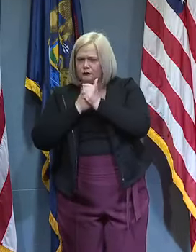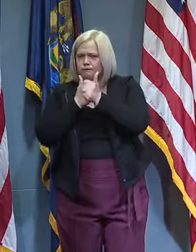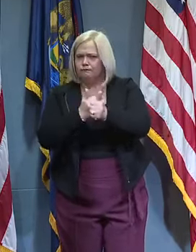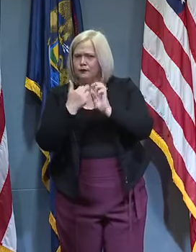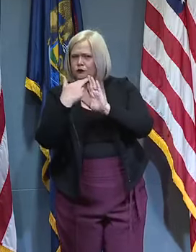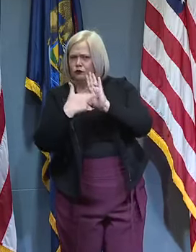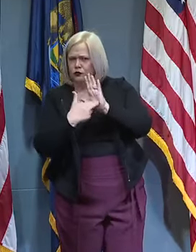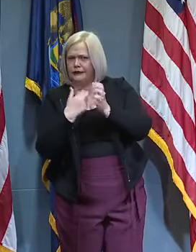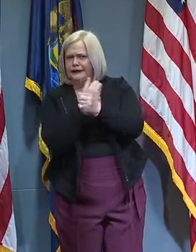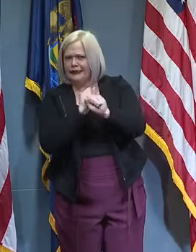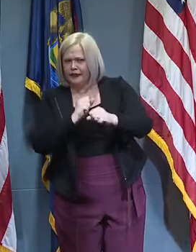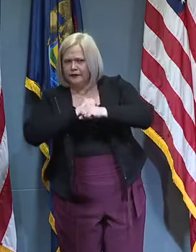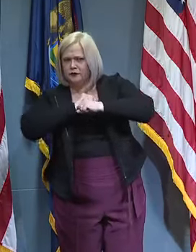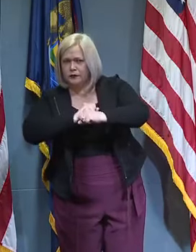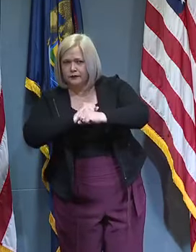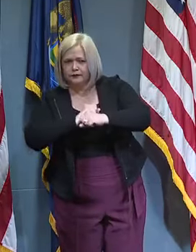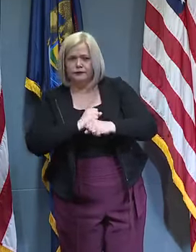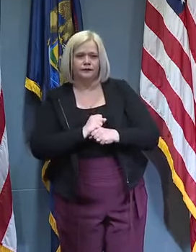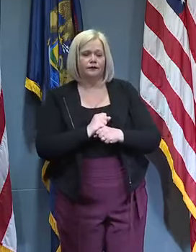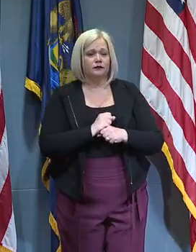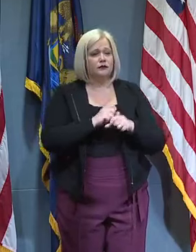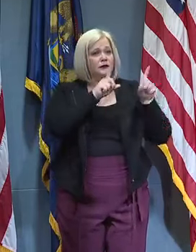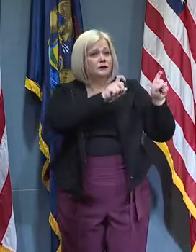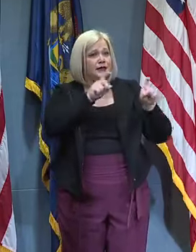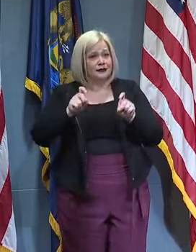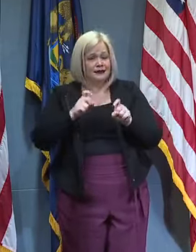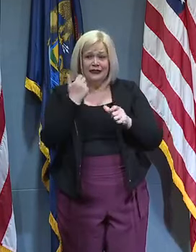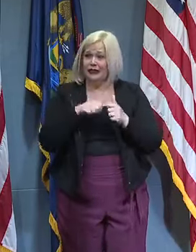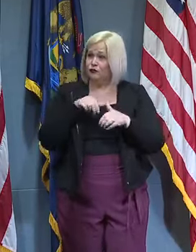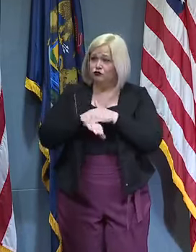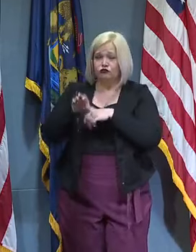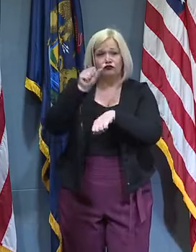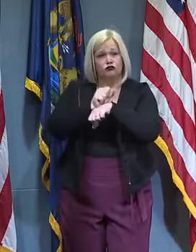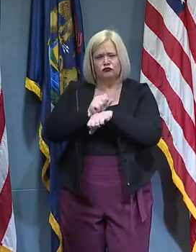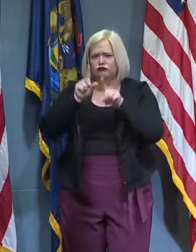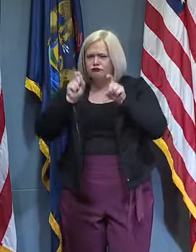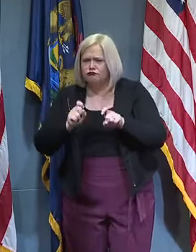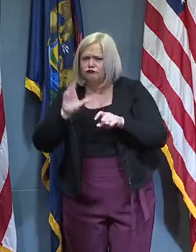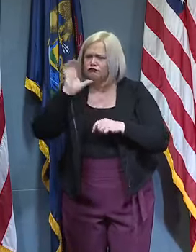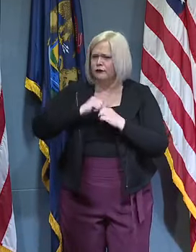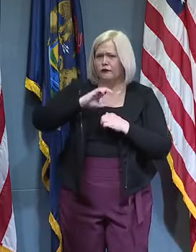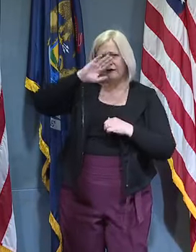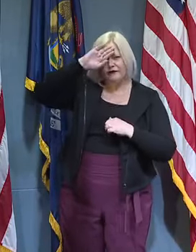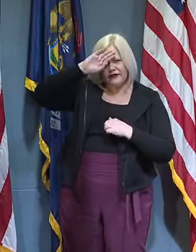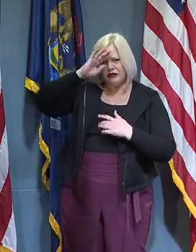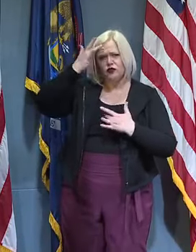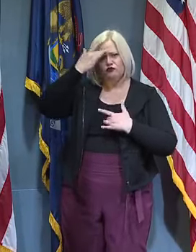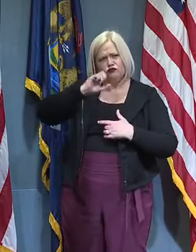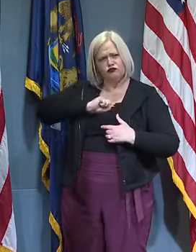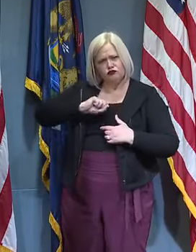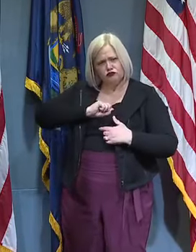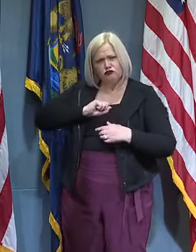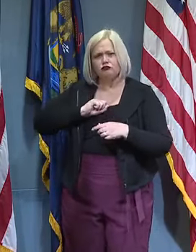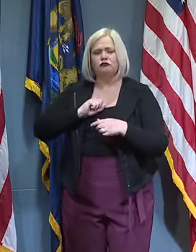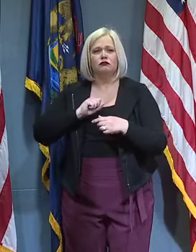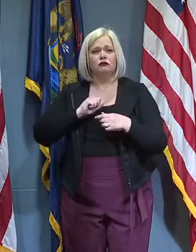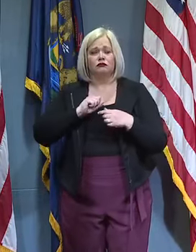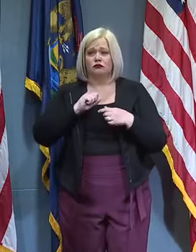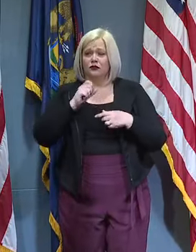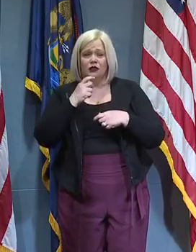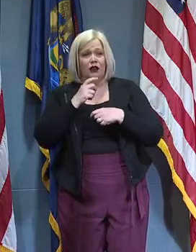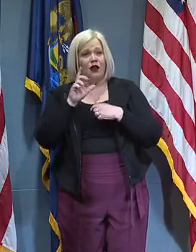strategies, conducting daily health screenings of their employees, creating dedicated entry points, and if